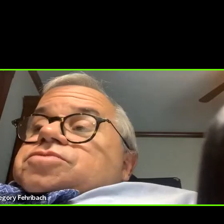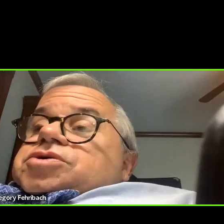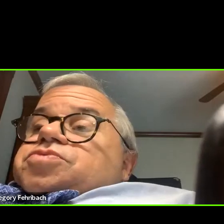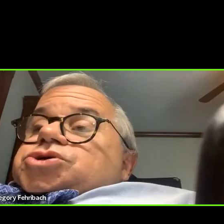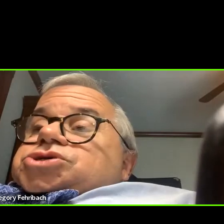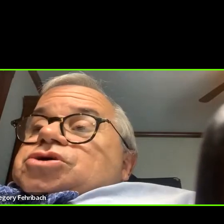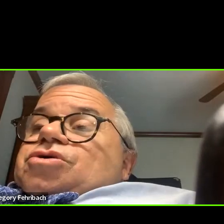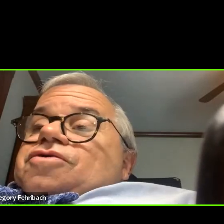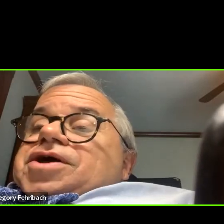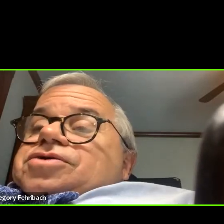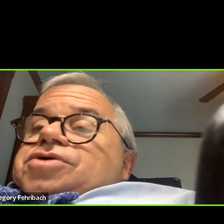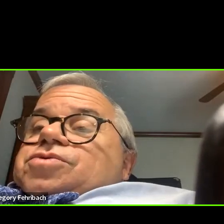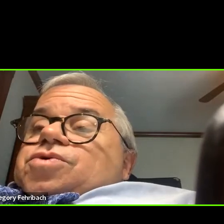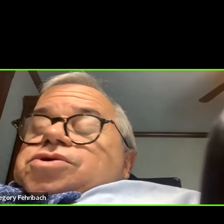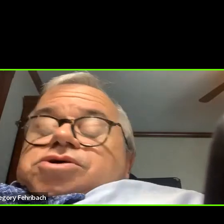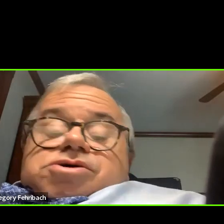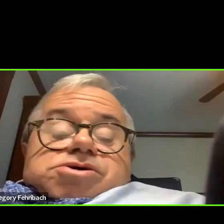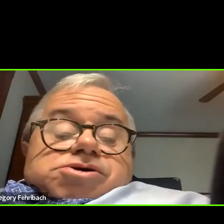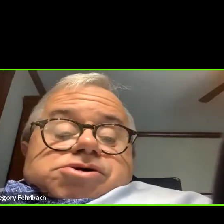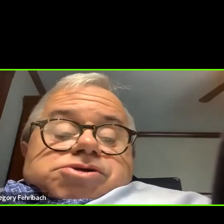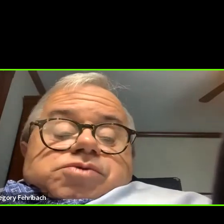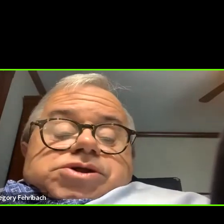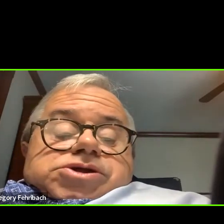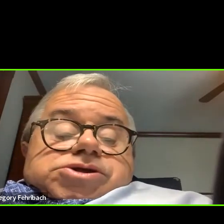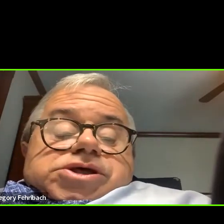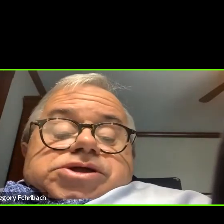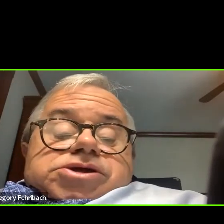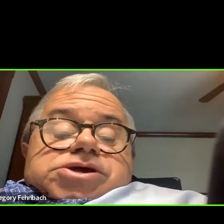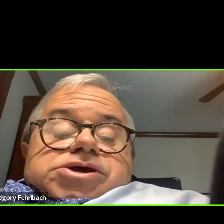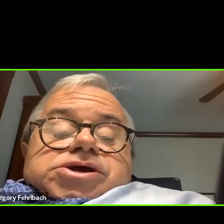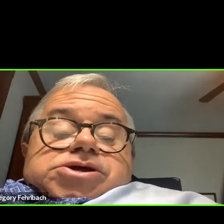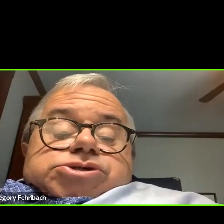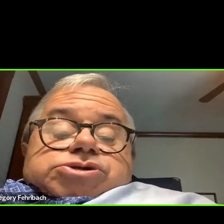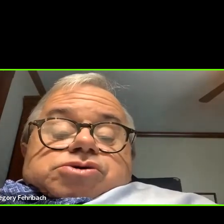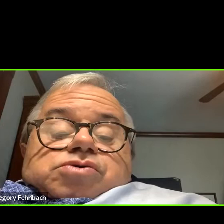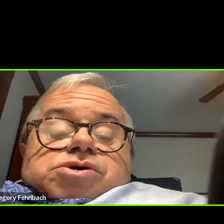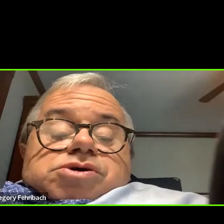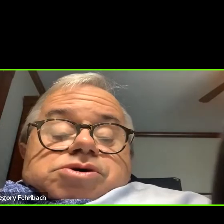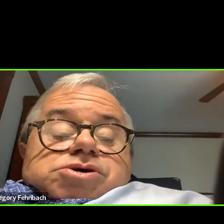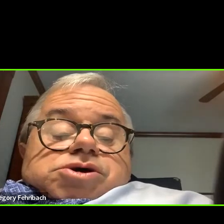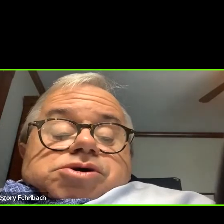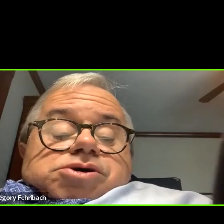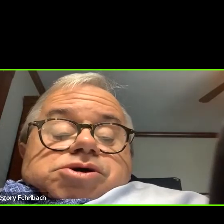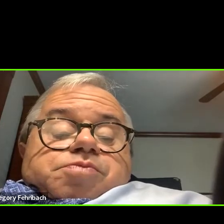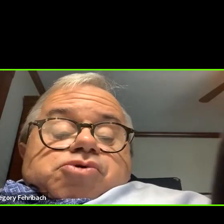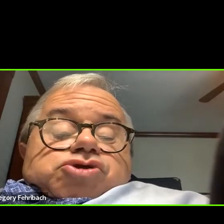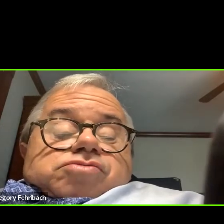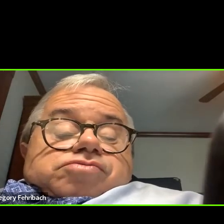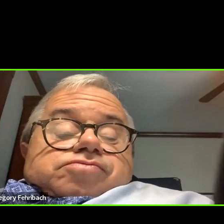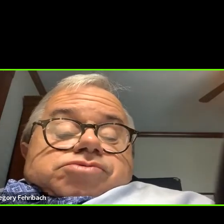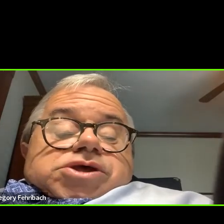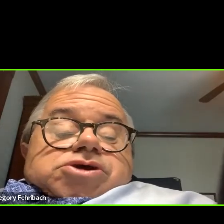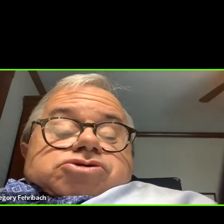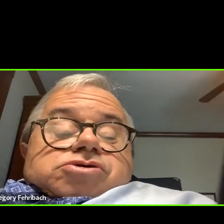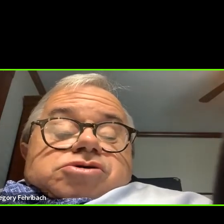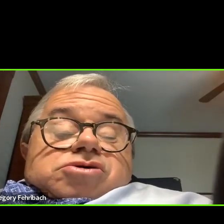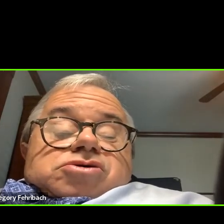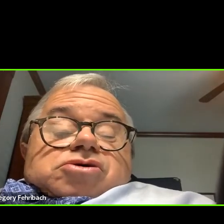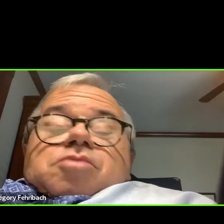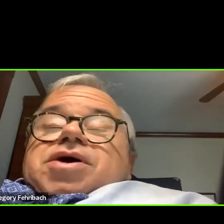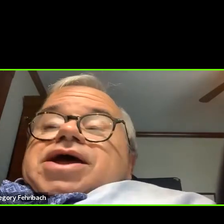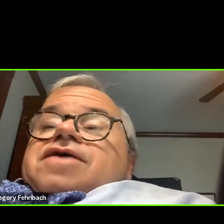years. And we appreciate all that great work that went into that. And so a personal